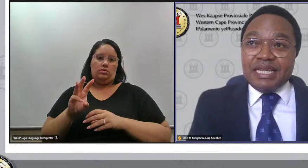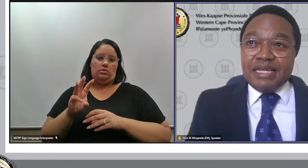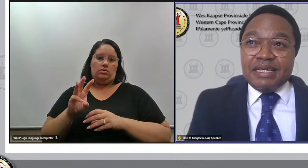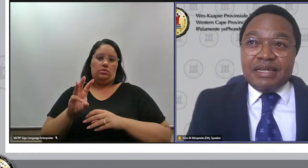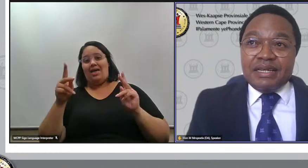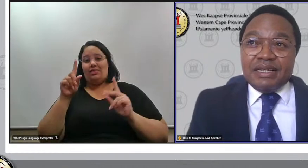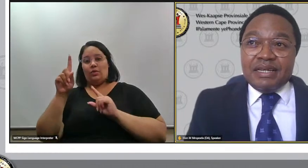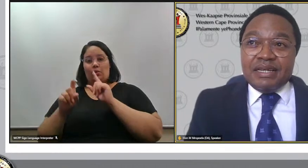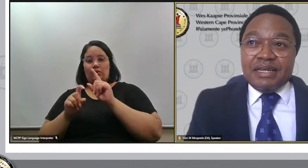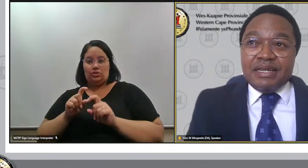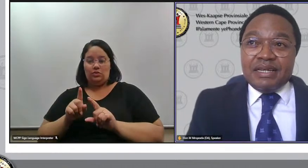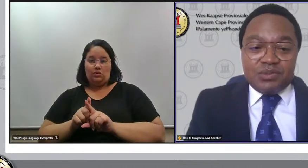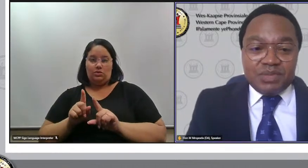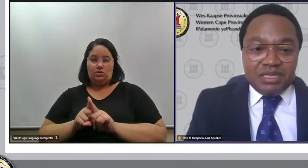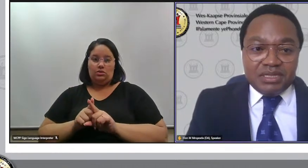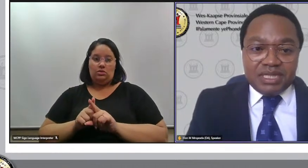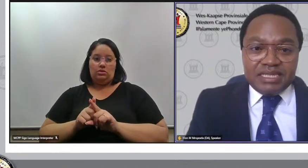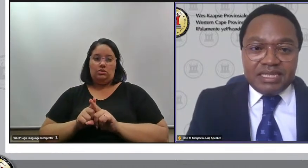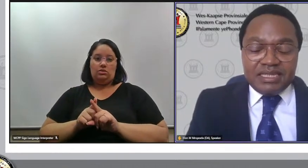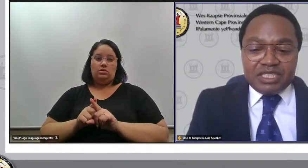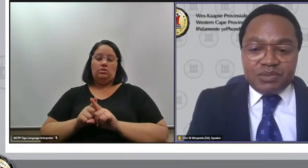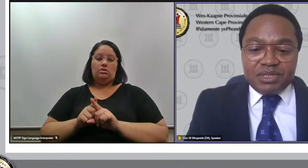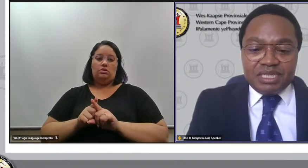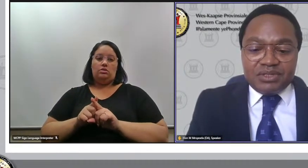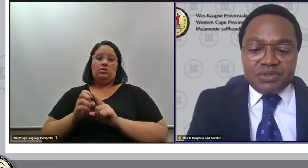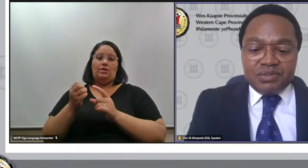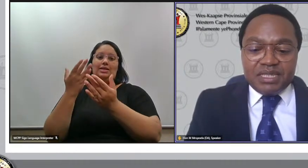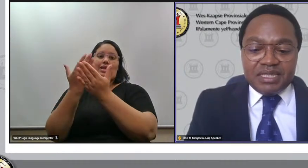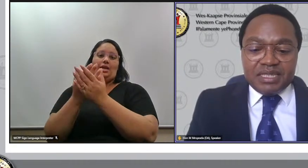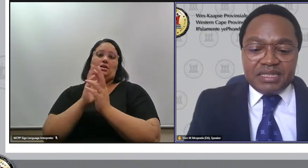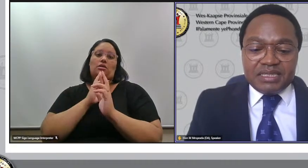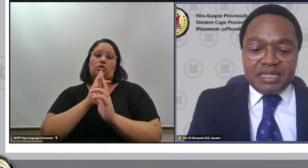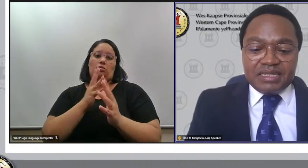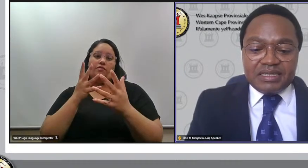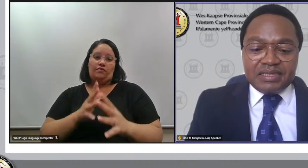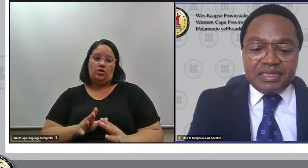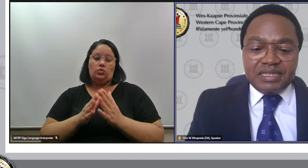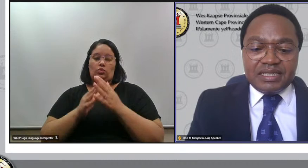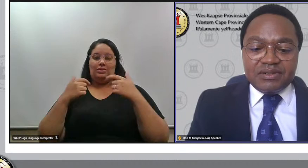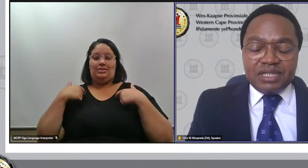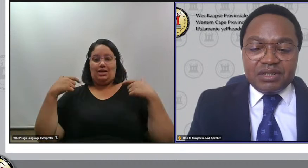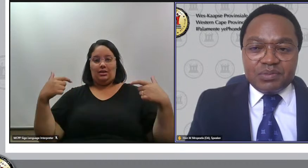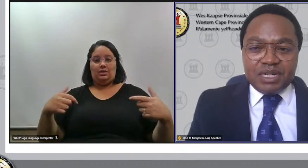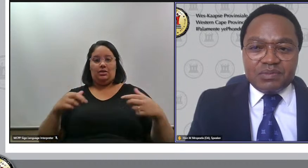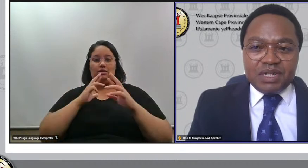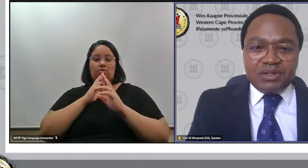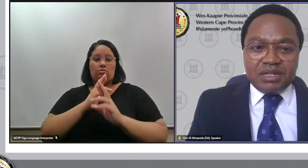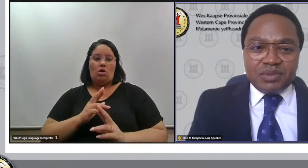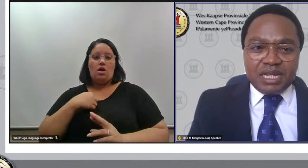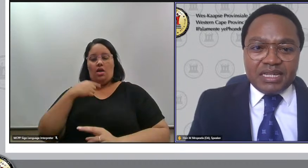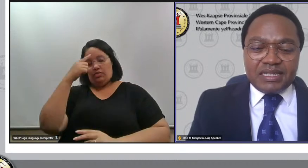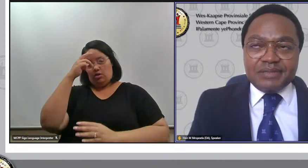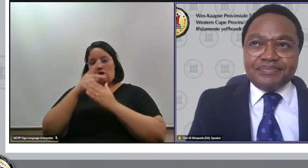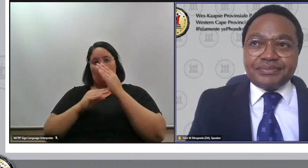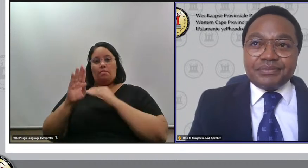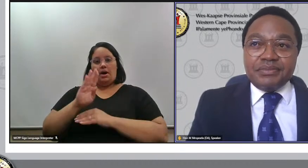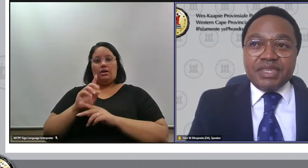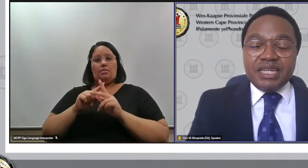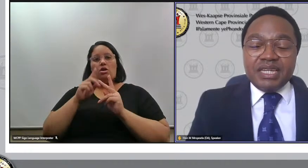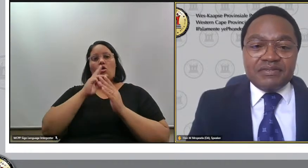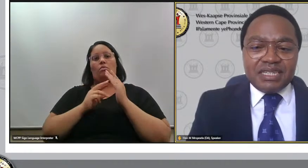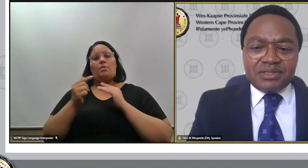that has been raised and responded to by the Secretary, I think Honorable Batman, Honorable